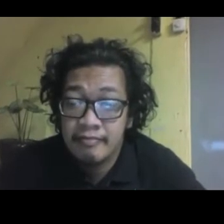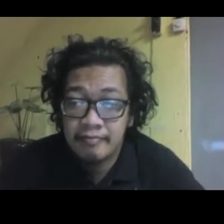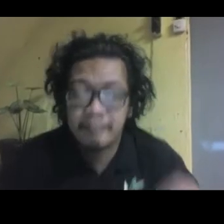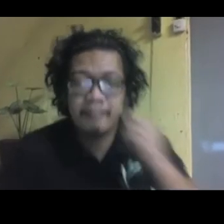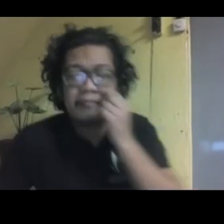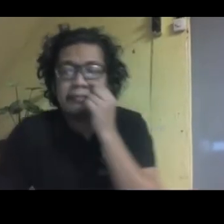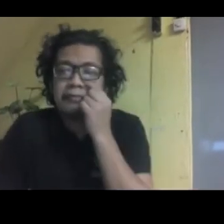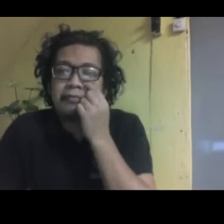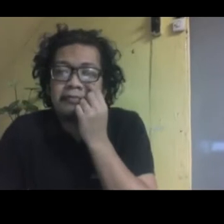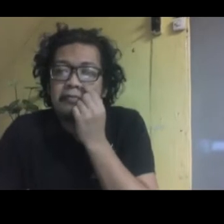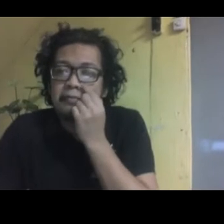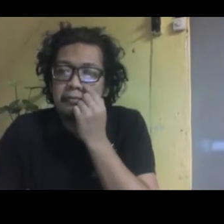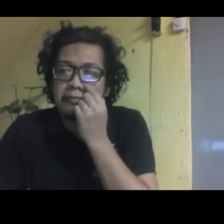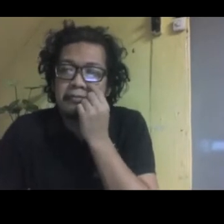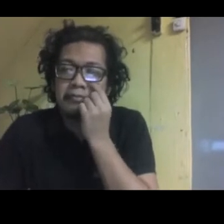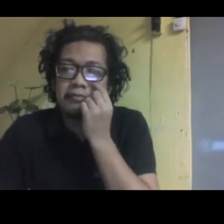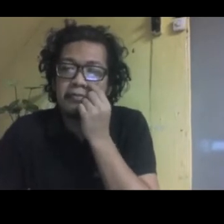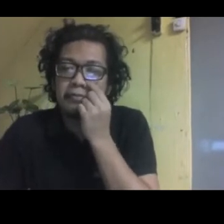Hindi ko makita. Sorry.